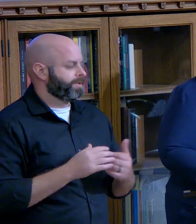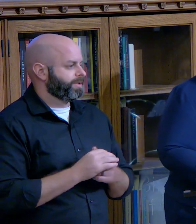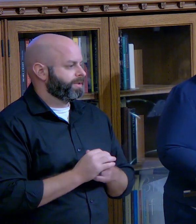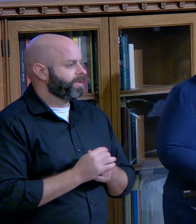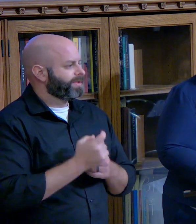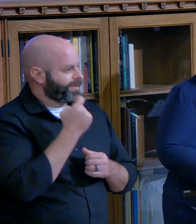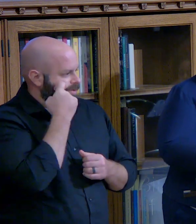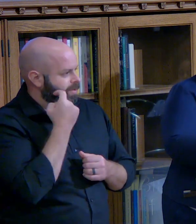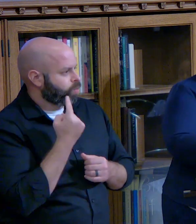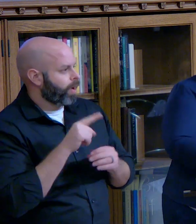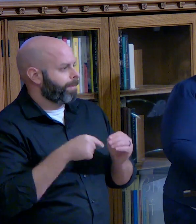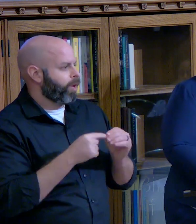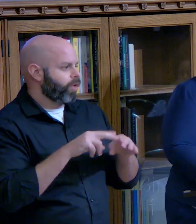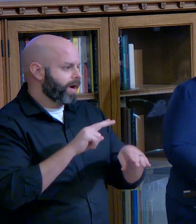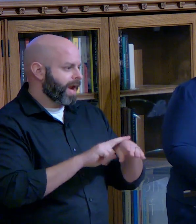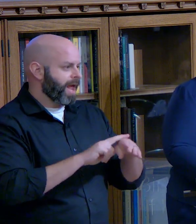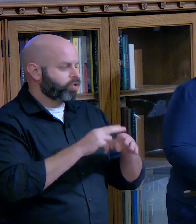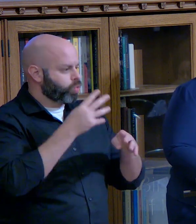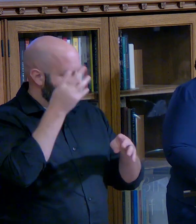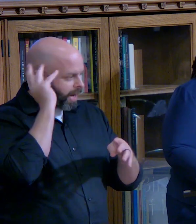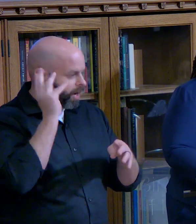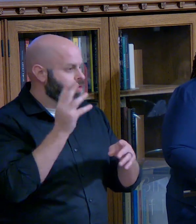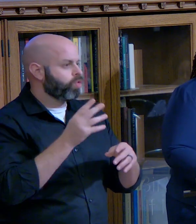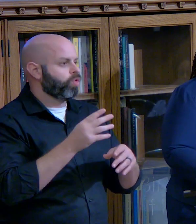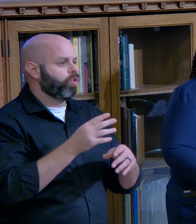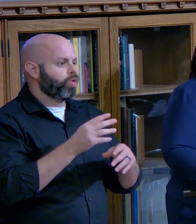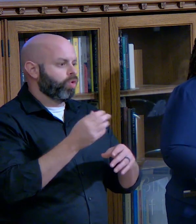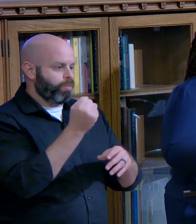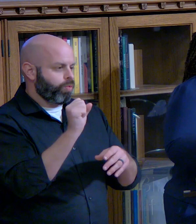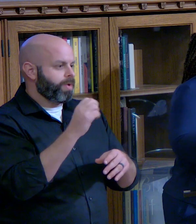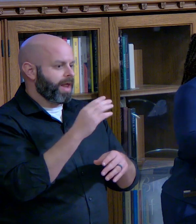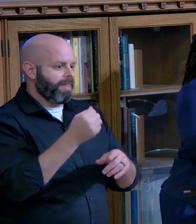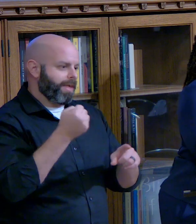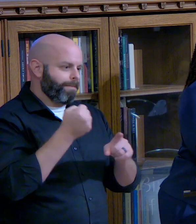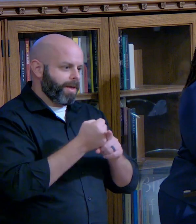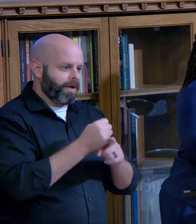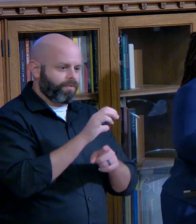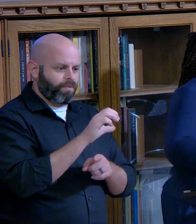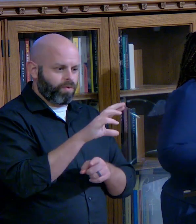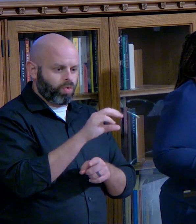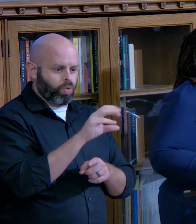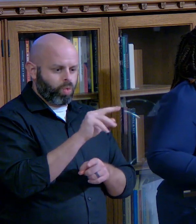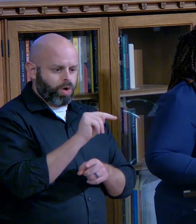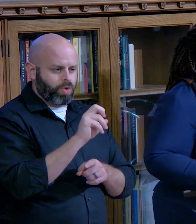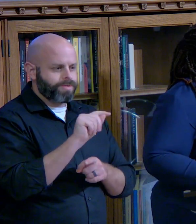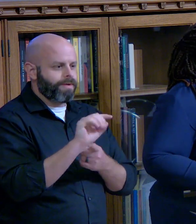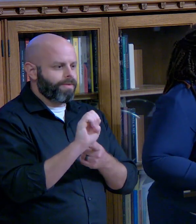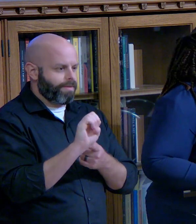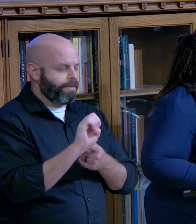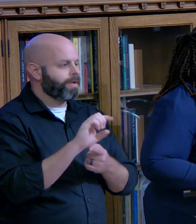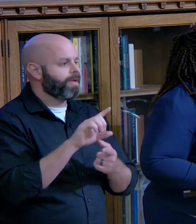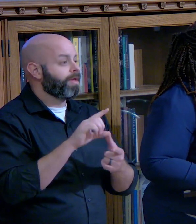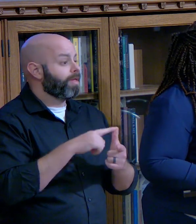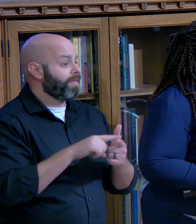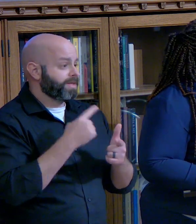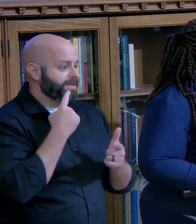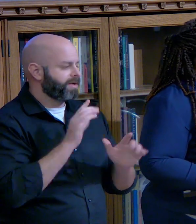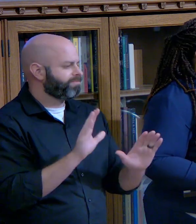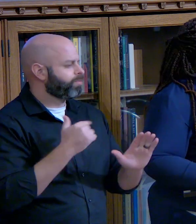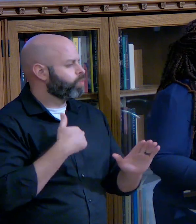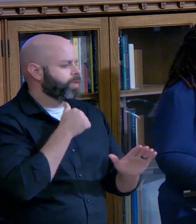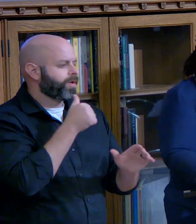one on the natural hair movement and the impact of the crown Act then they said you know what we're still not doing